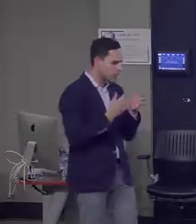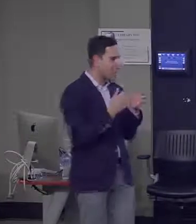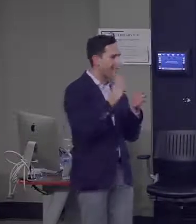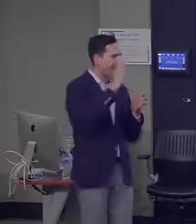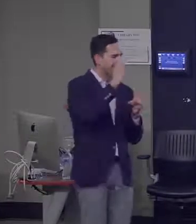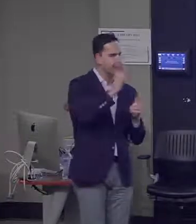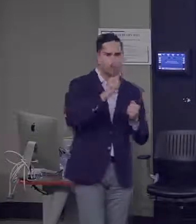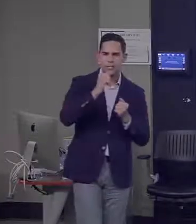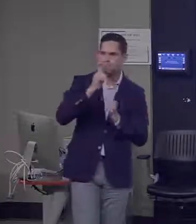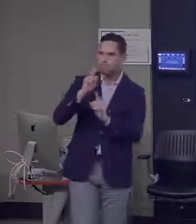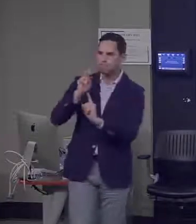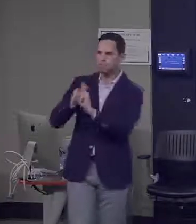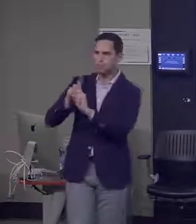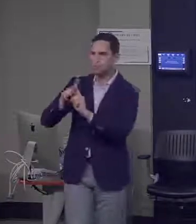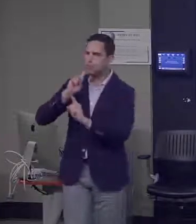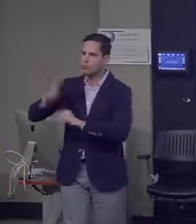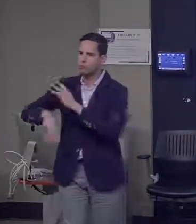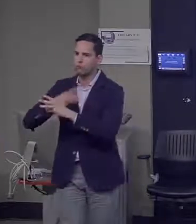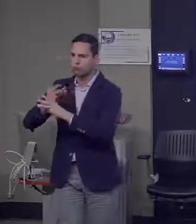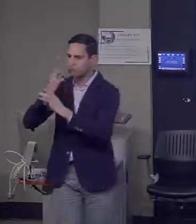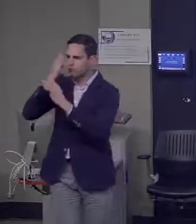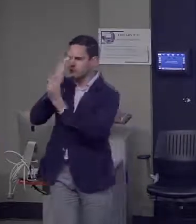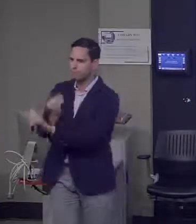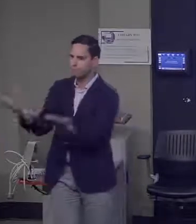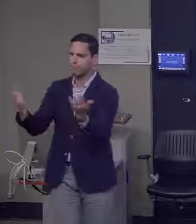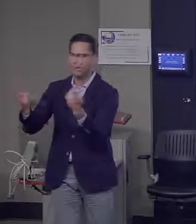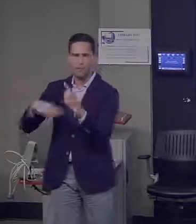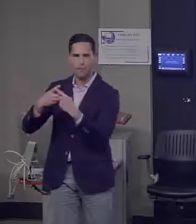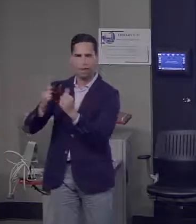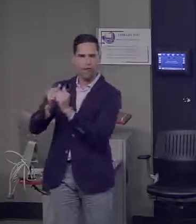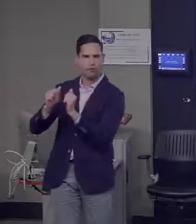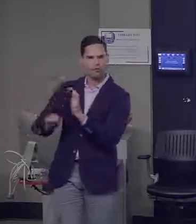informative in how we can think about interventions.